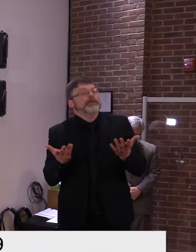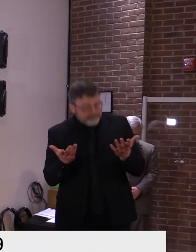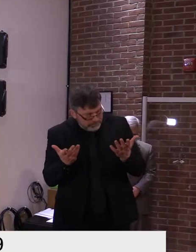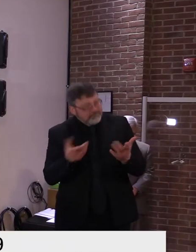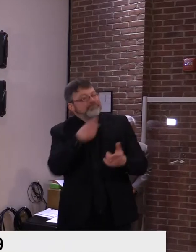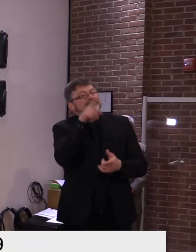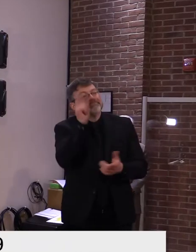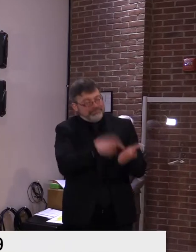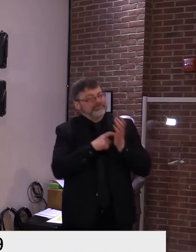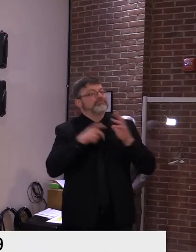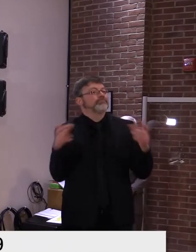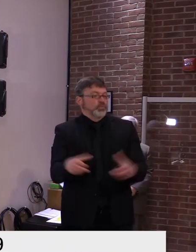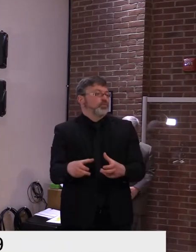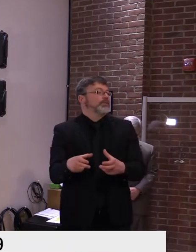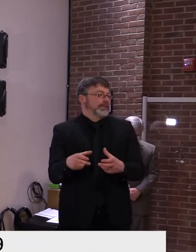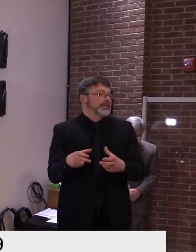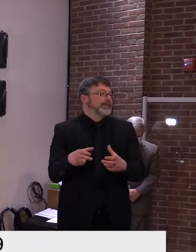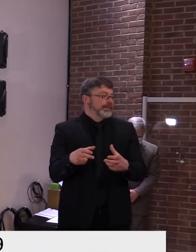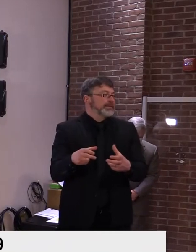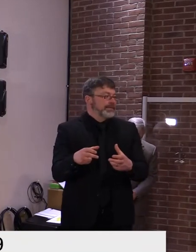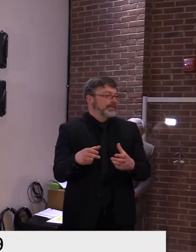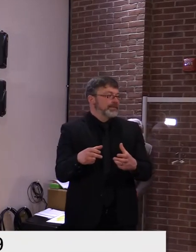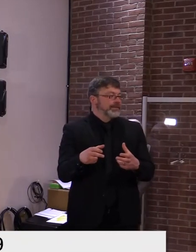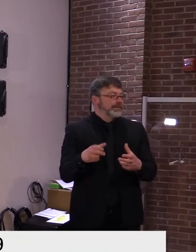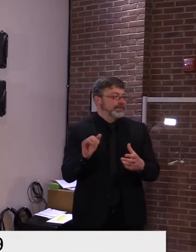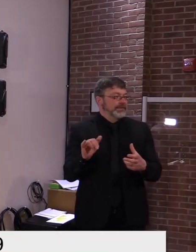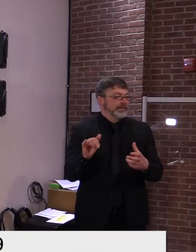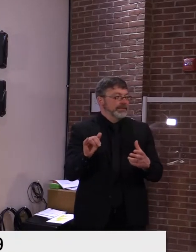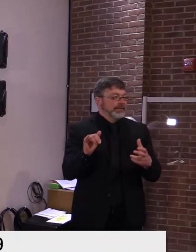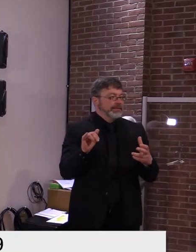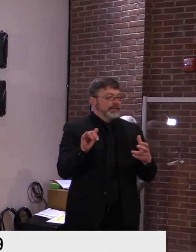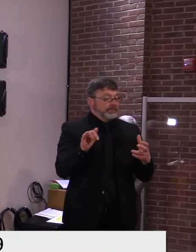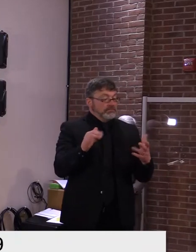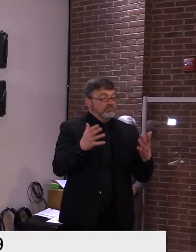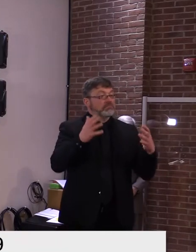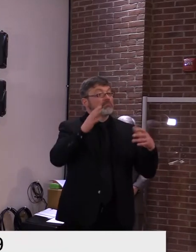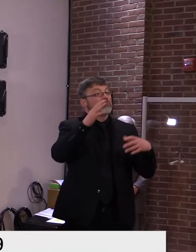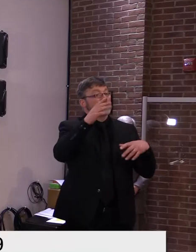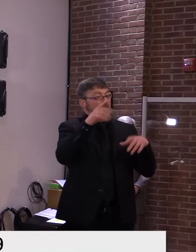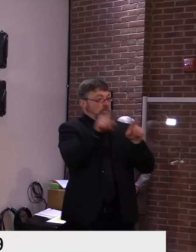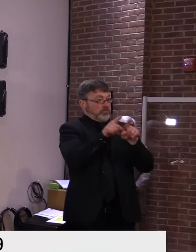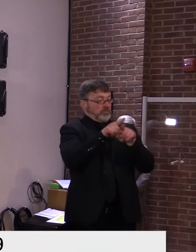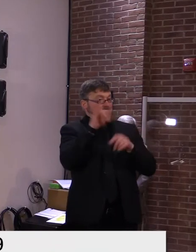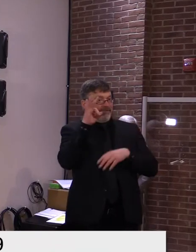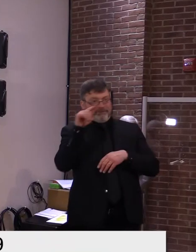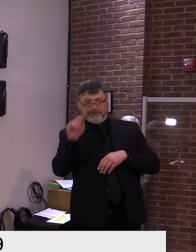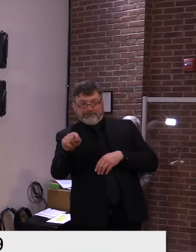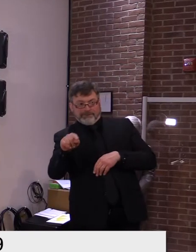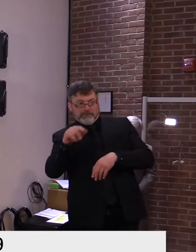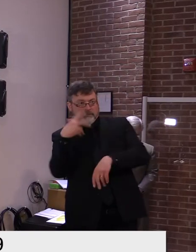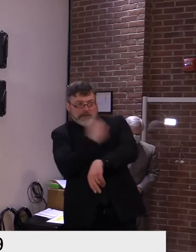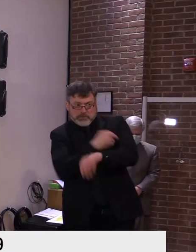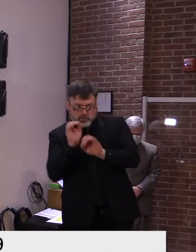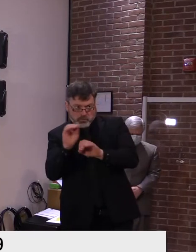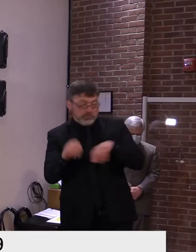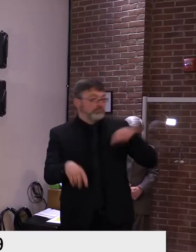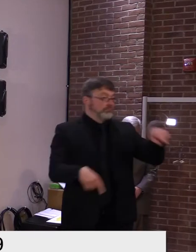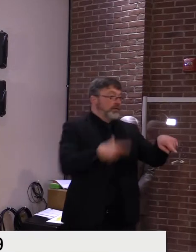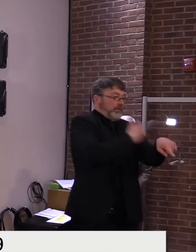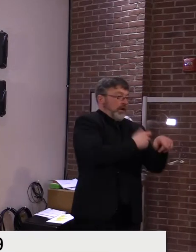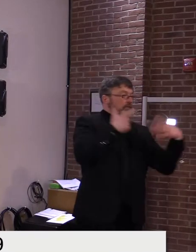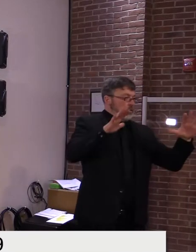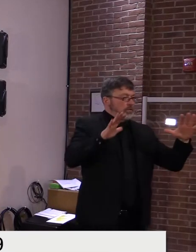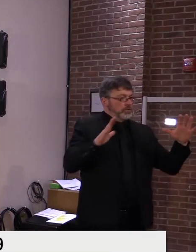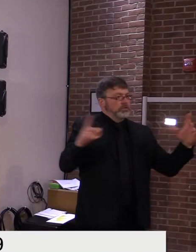with the plans to stay safe. The CDC continues to urge people to avoid non-essential travel